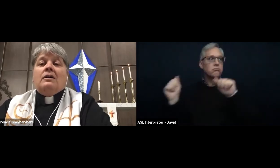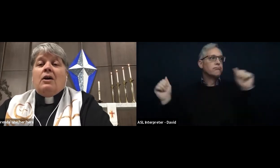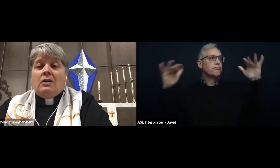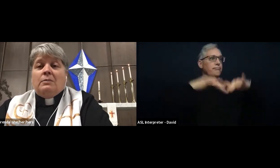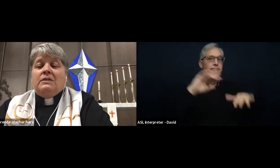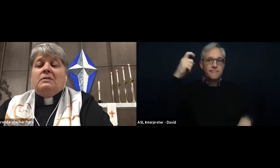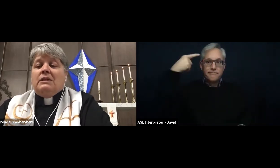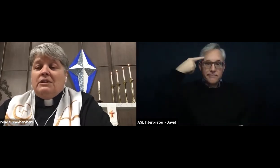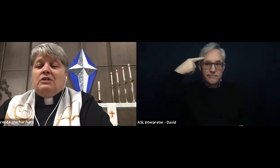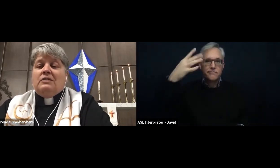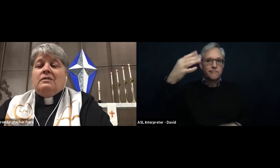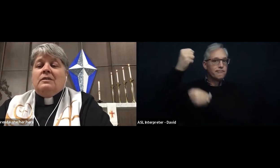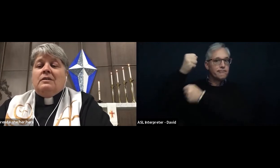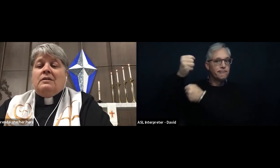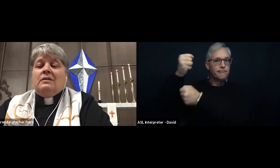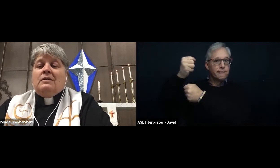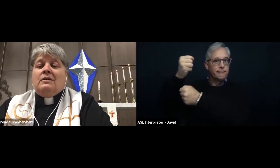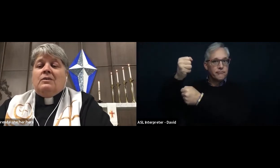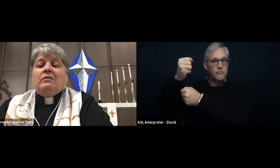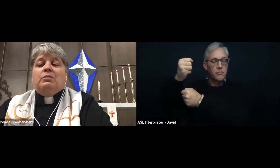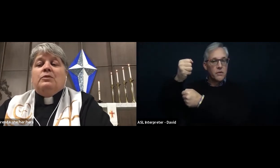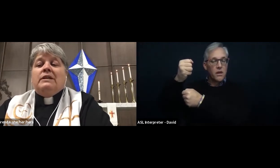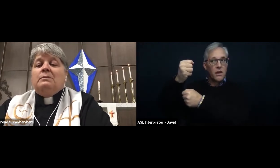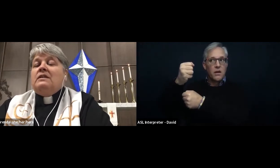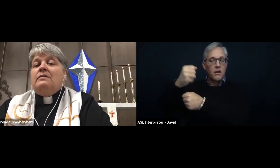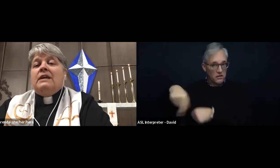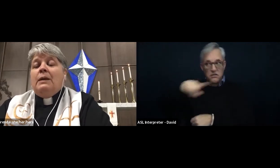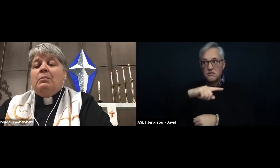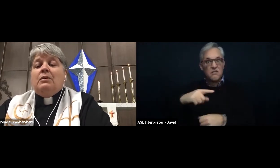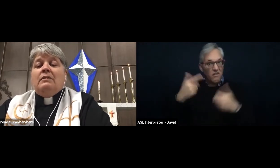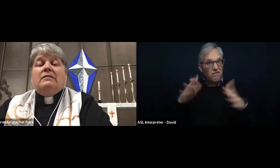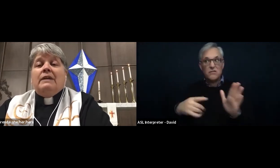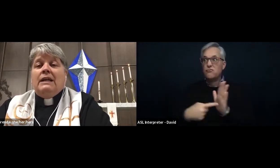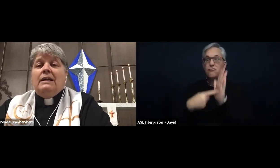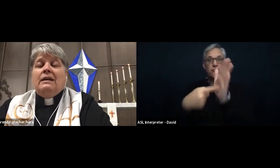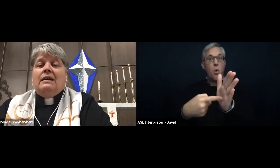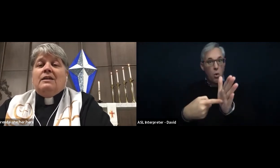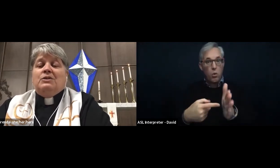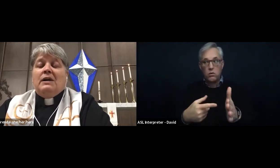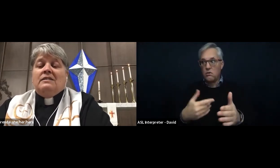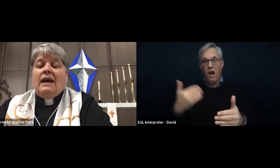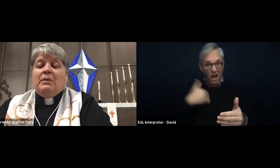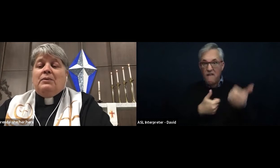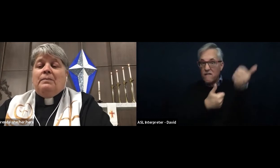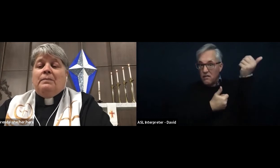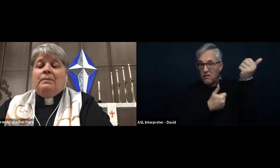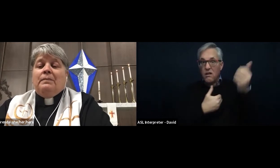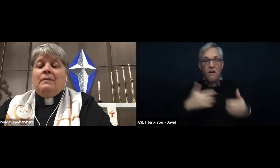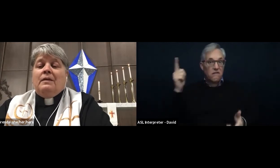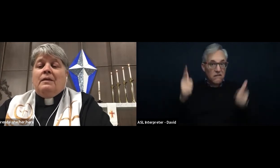There are armed militias who have proven themselves capable of invading the U.S.